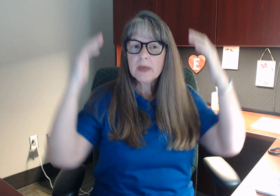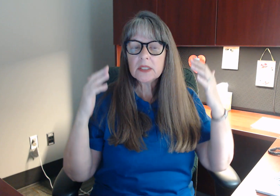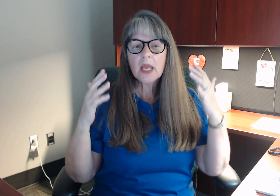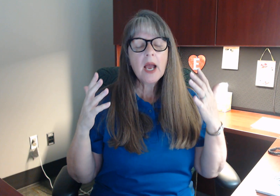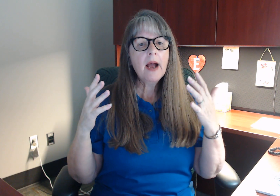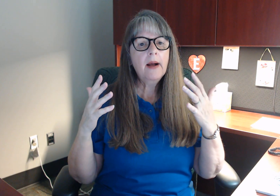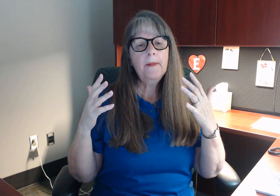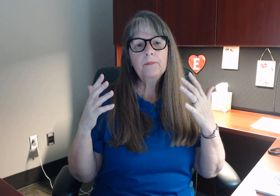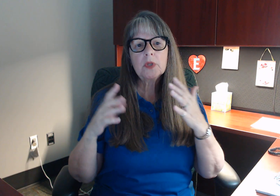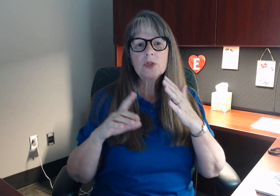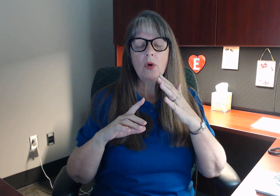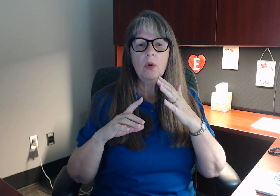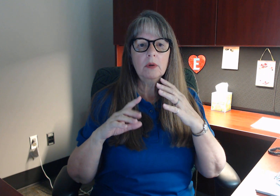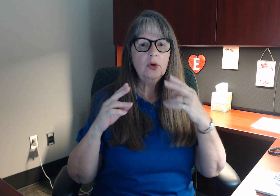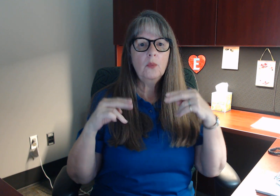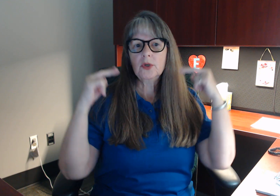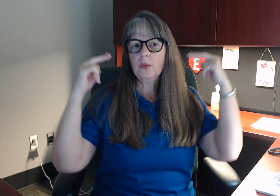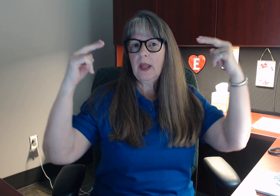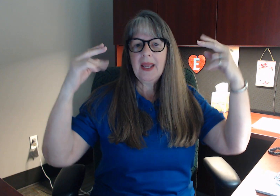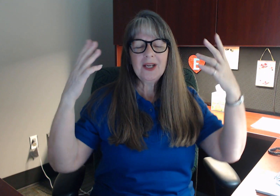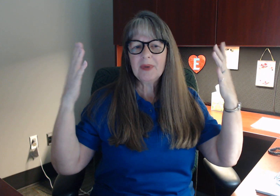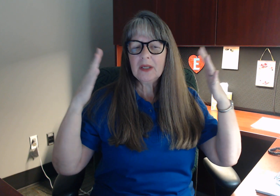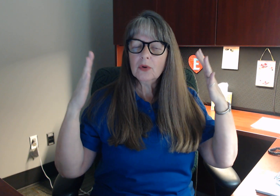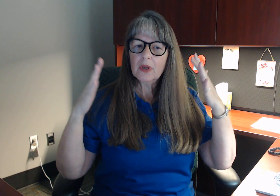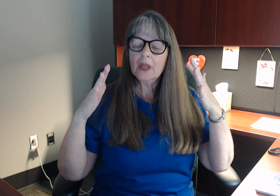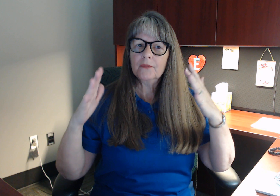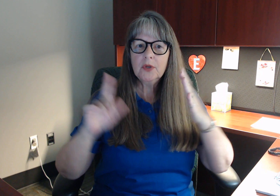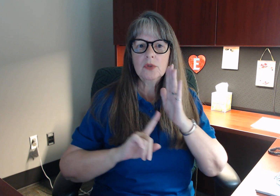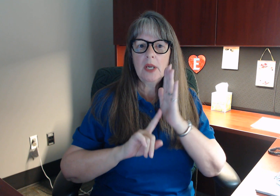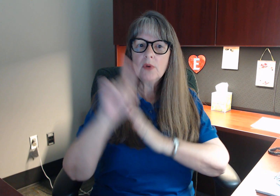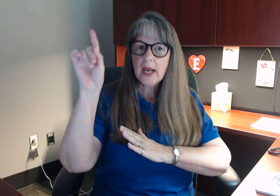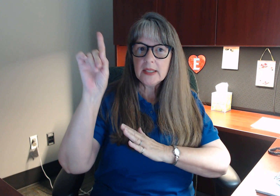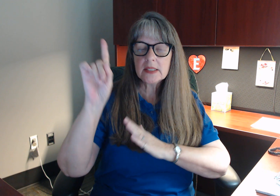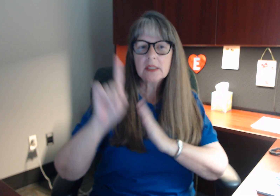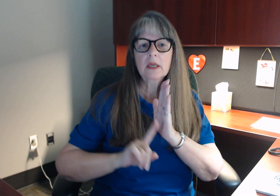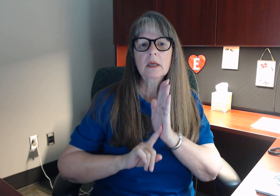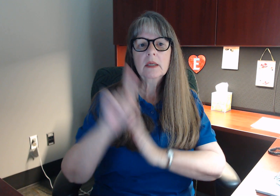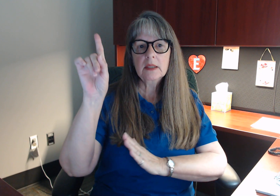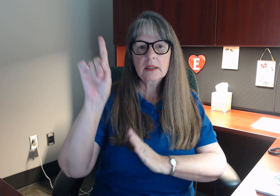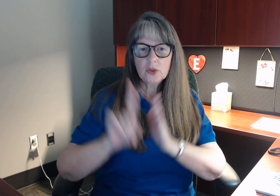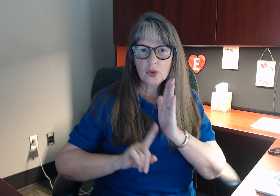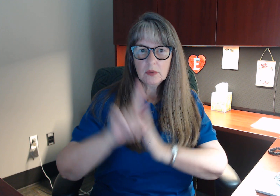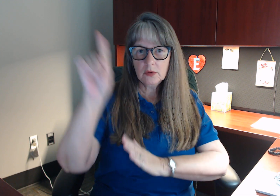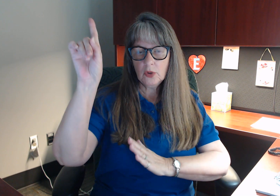advancement, or you don't want to do age. I mean, you get confused. I do heights. Being